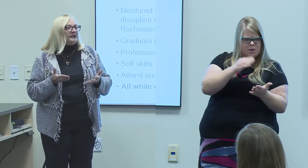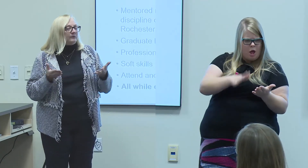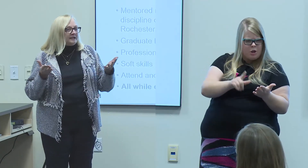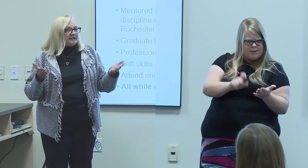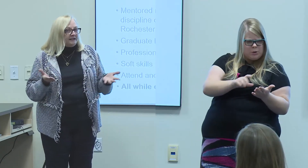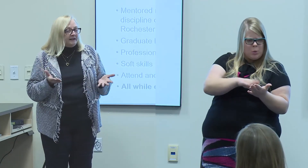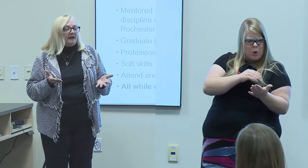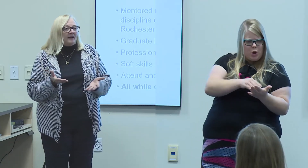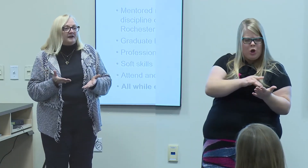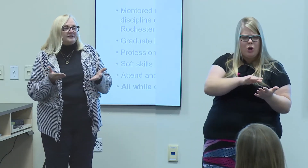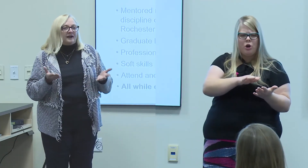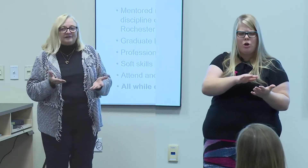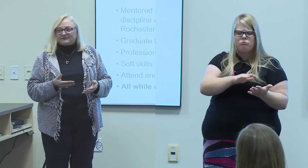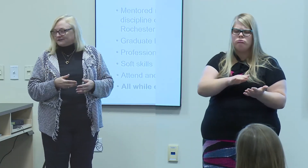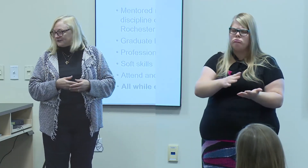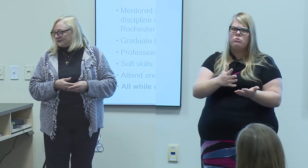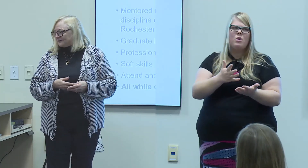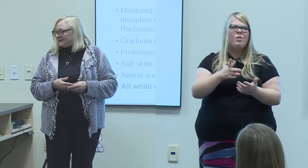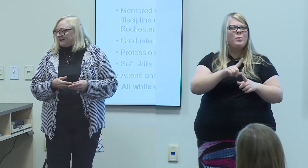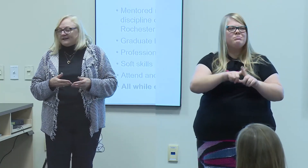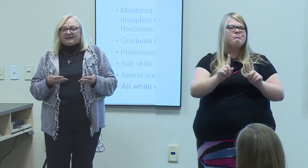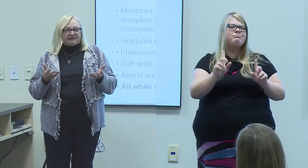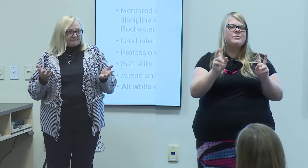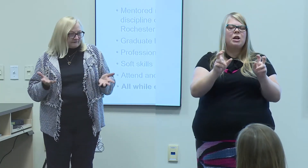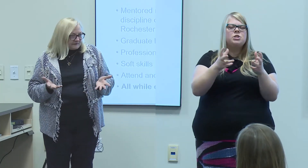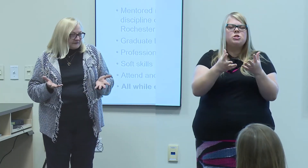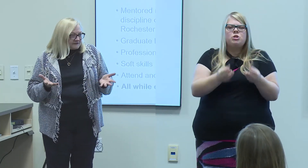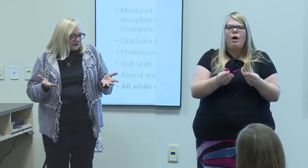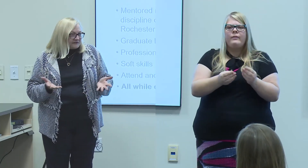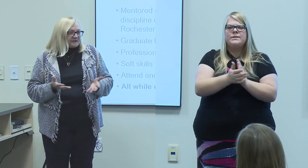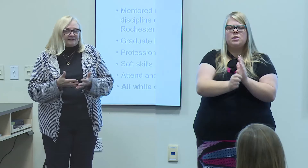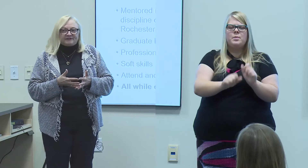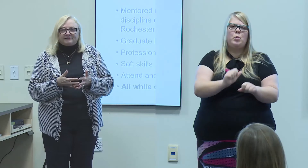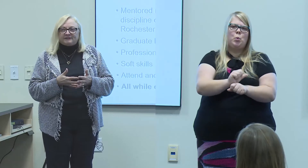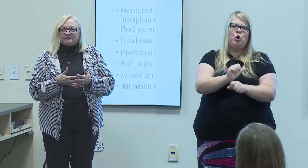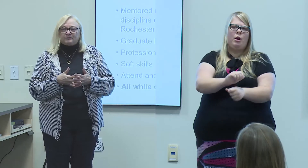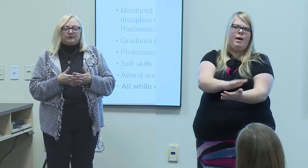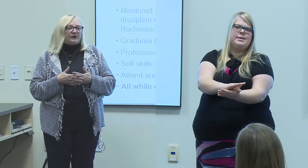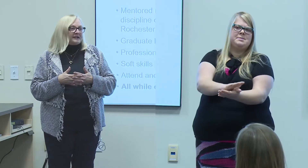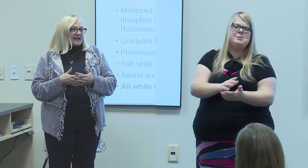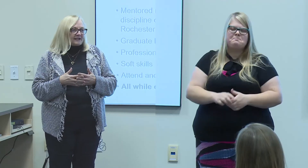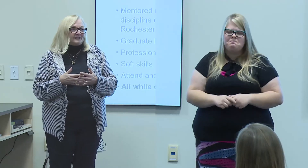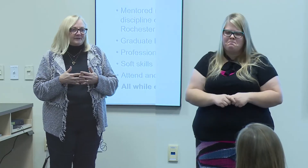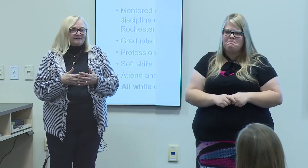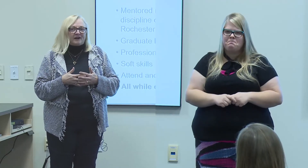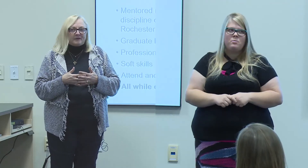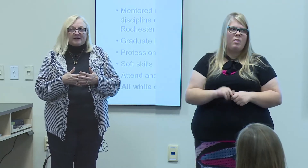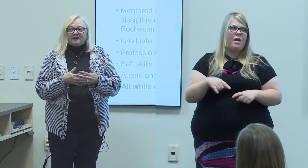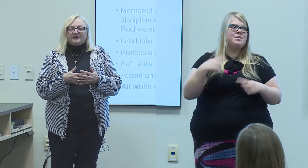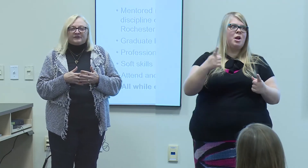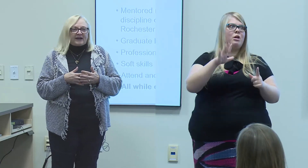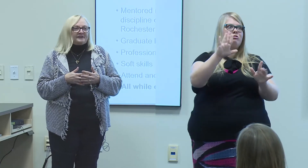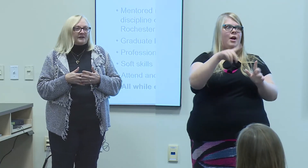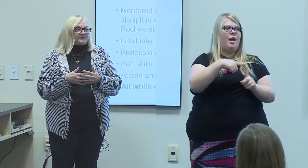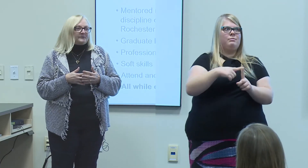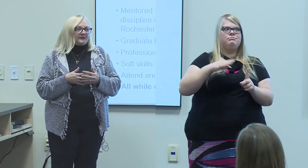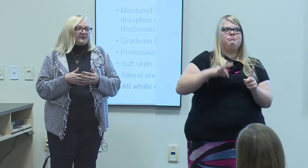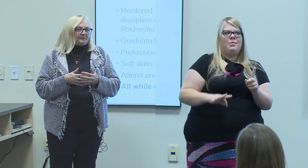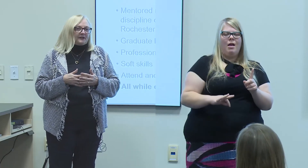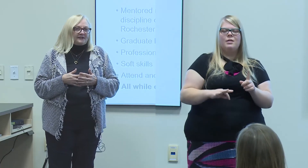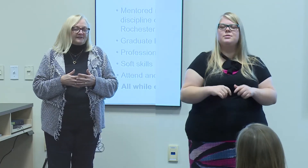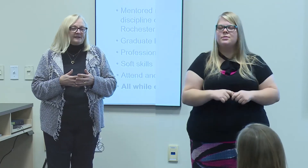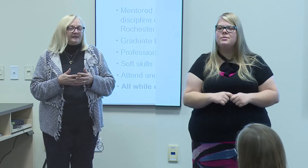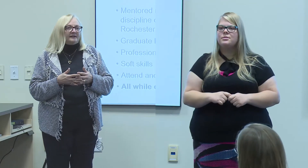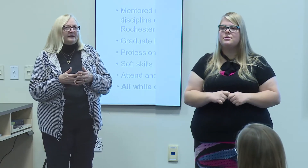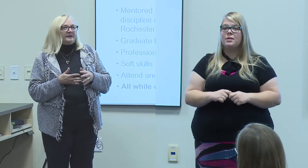identifying what we need our scholars to learn and the soft skills to work in an academic environment. So that has also been a